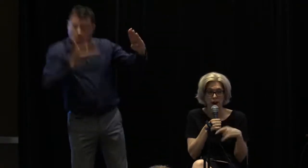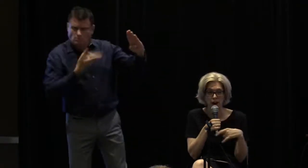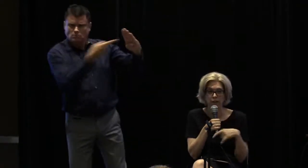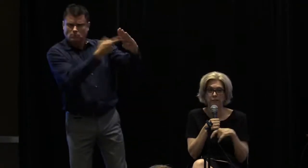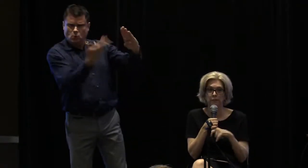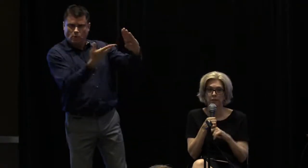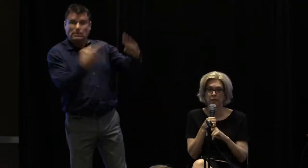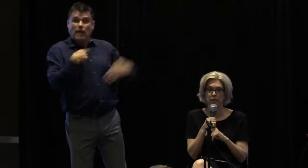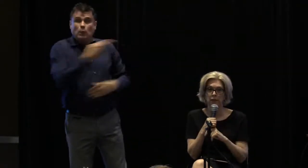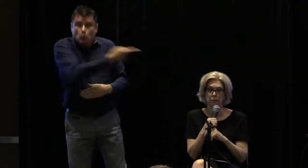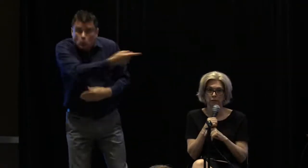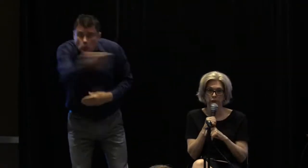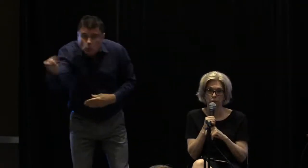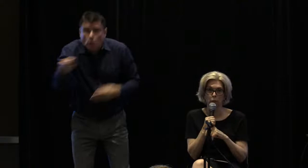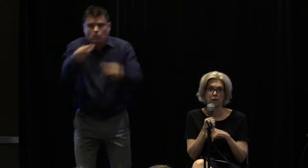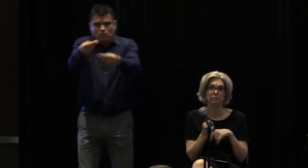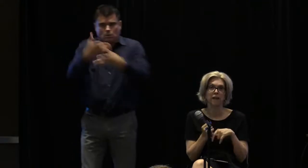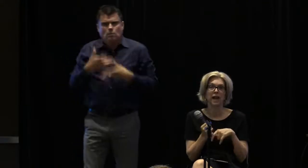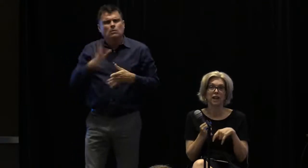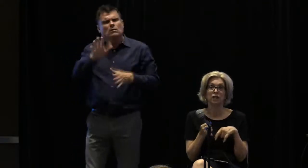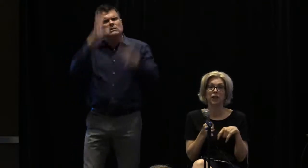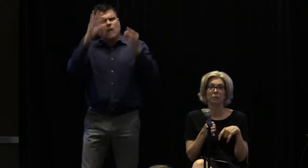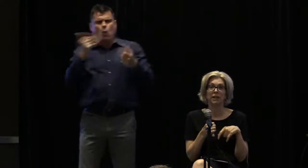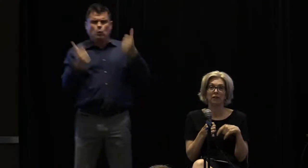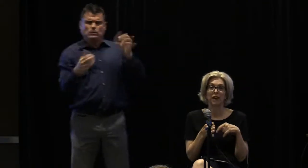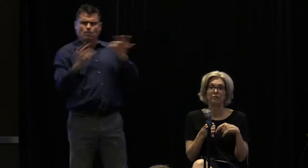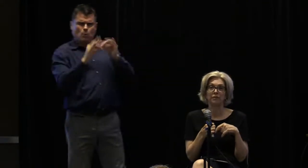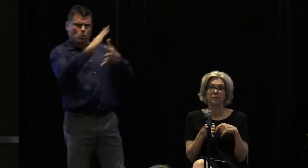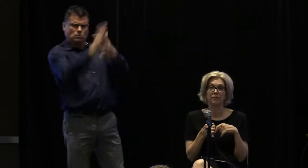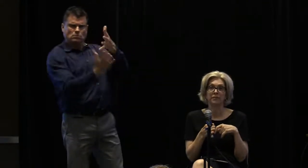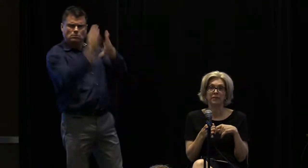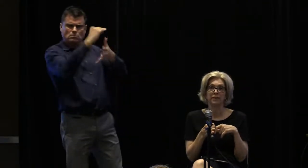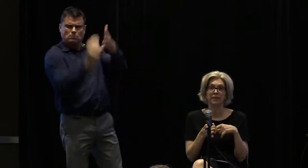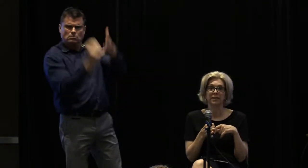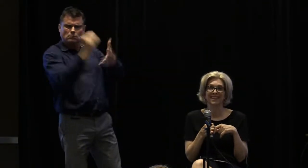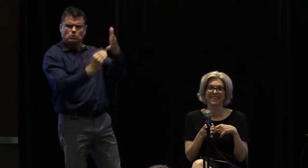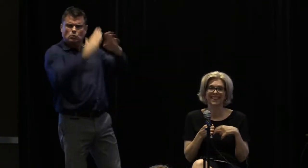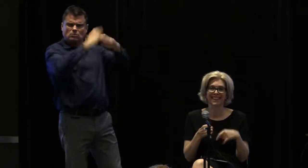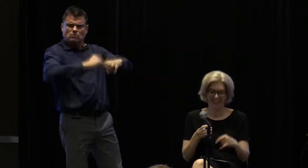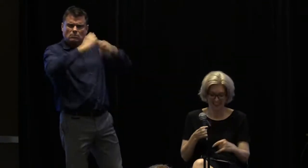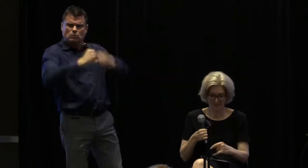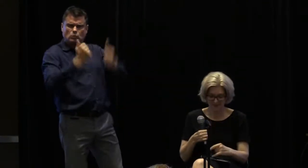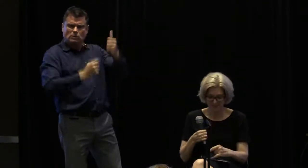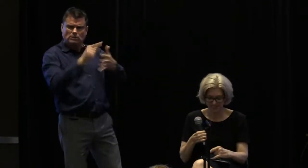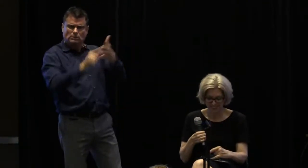community are in moving forward. Can you hear me loud enough?